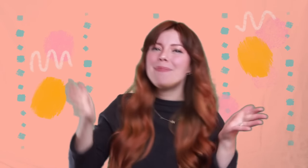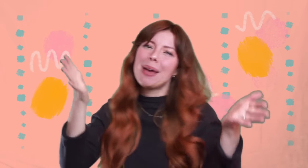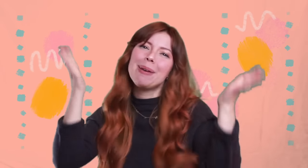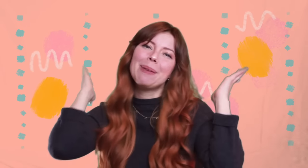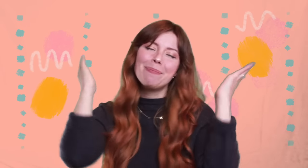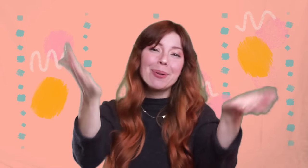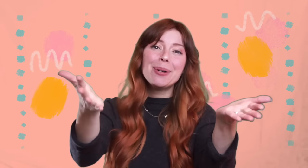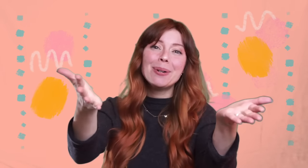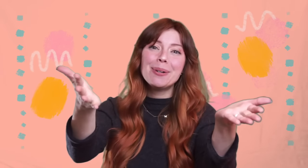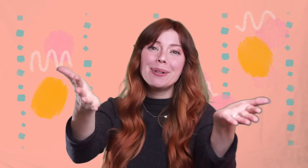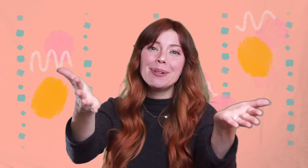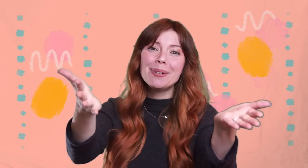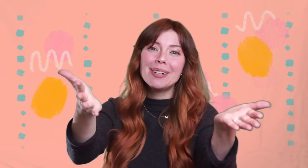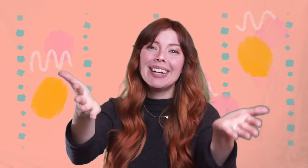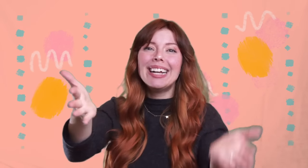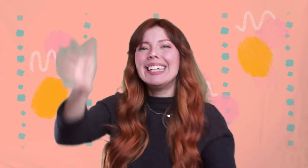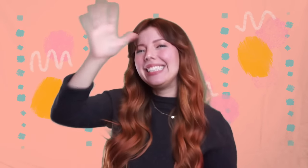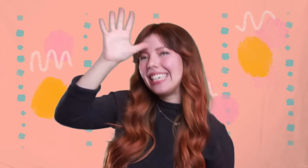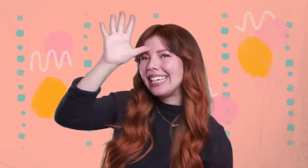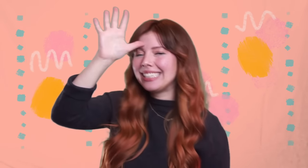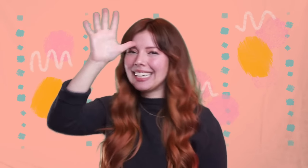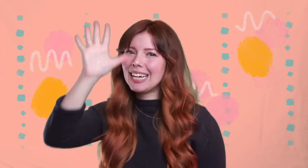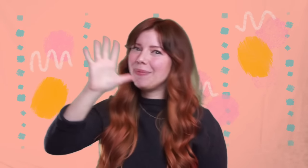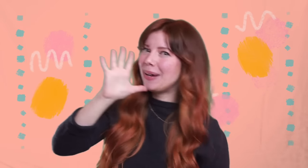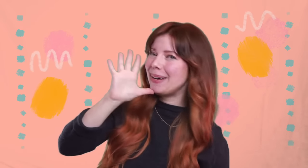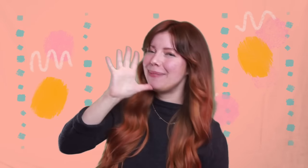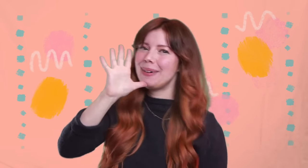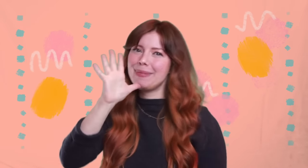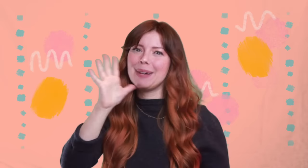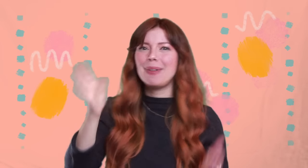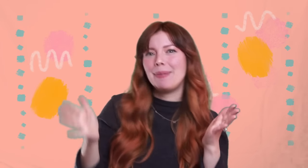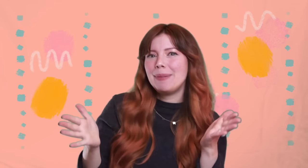baby, boo. Da da da da, mama, mama, baby, baby,